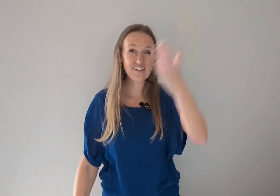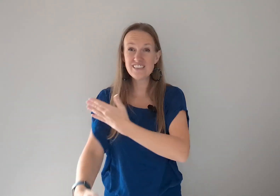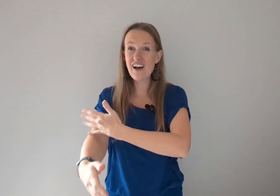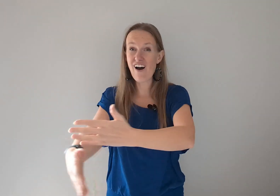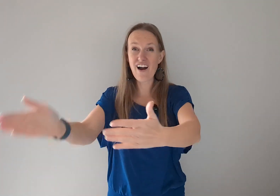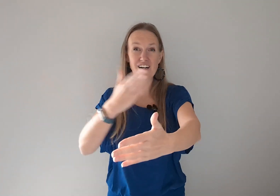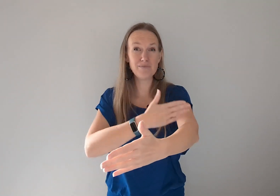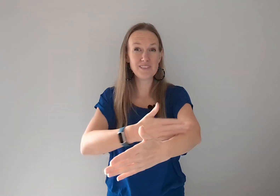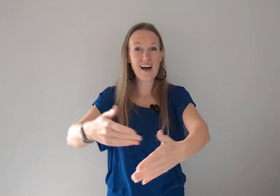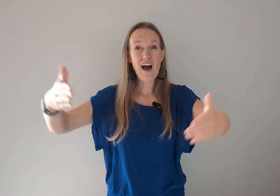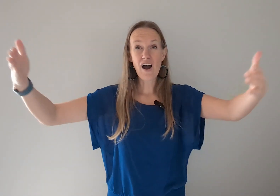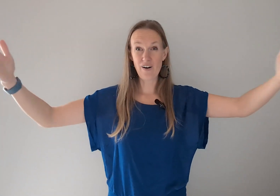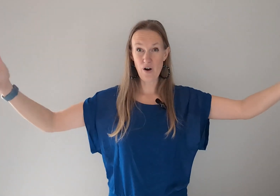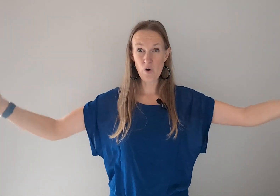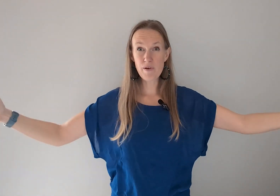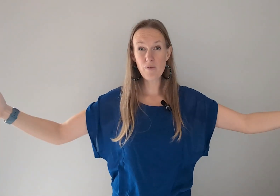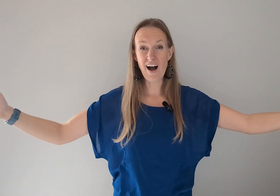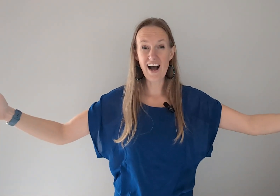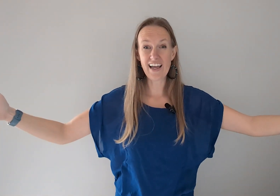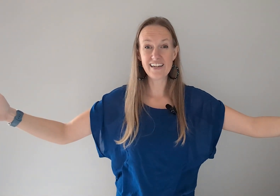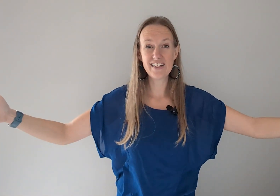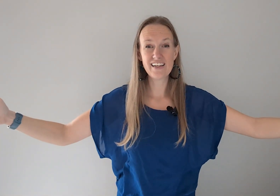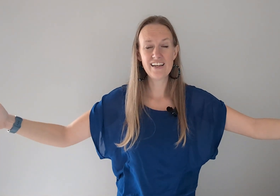Father's arms are open wide.